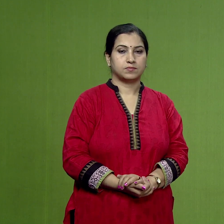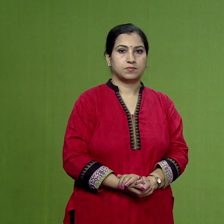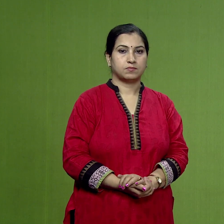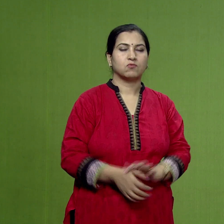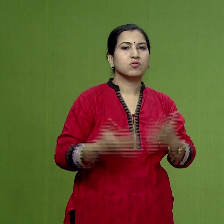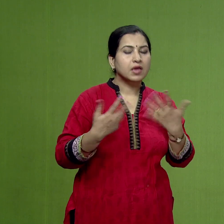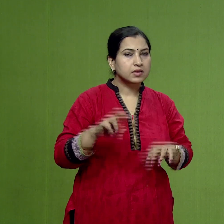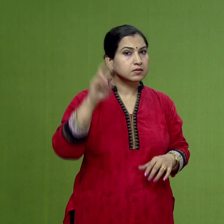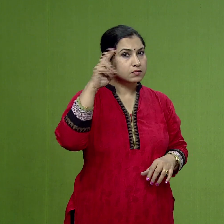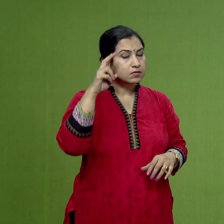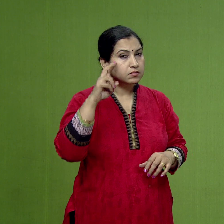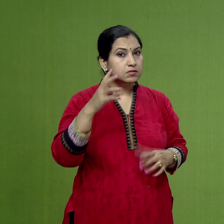For any kind of learning support,